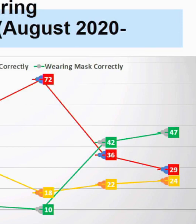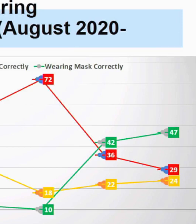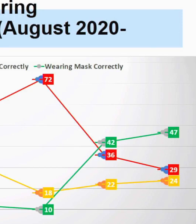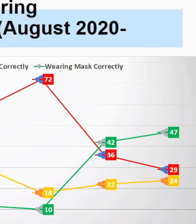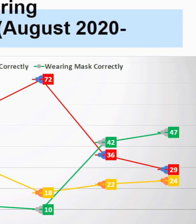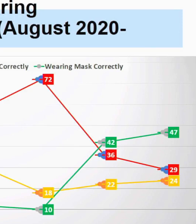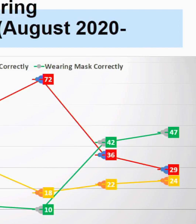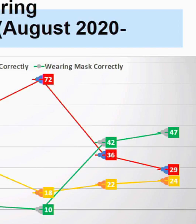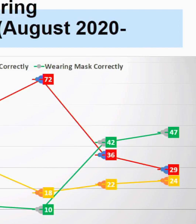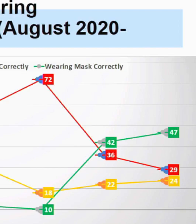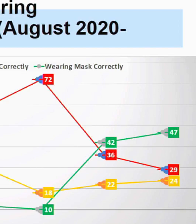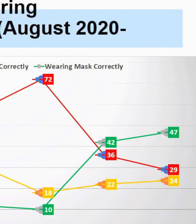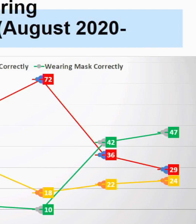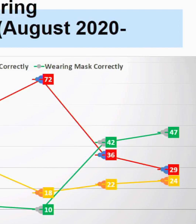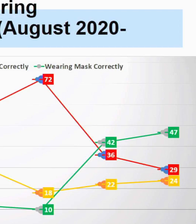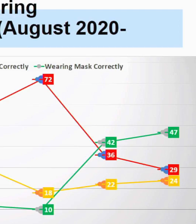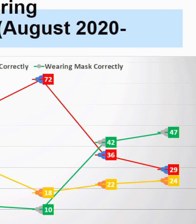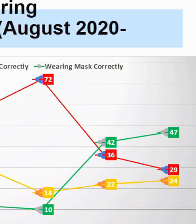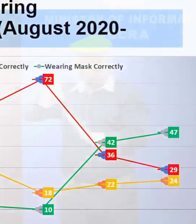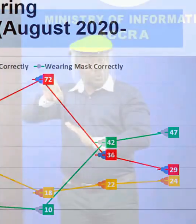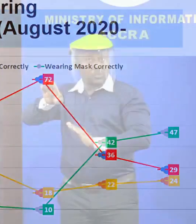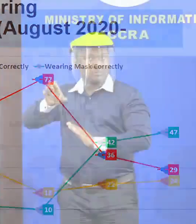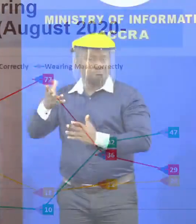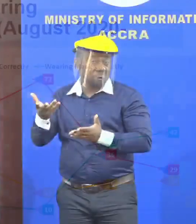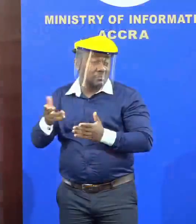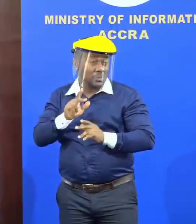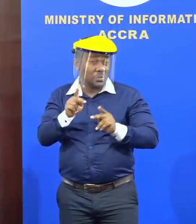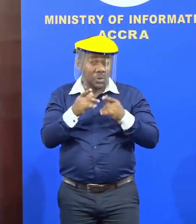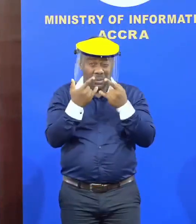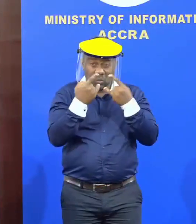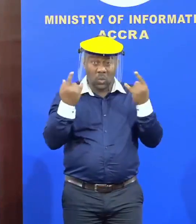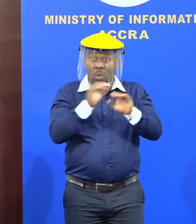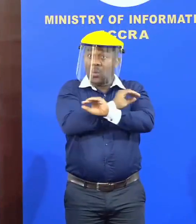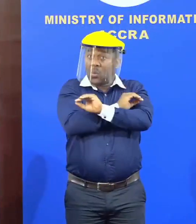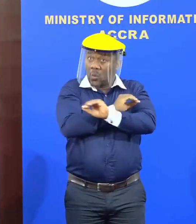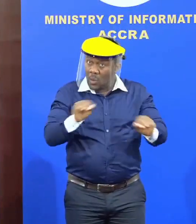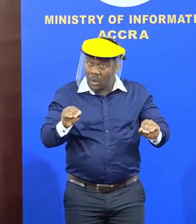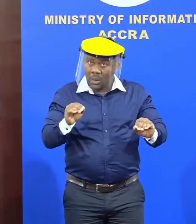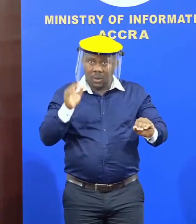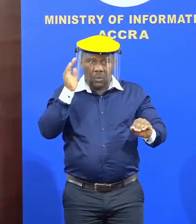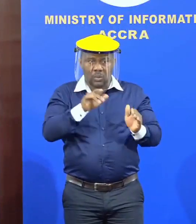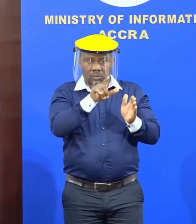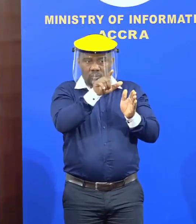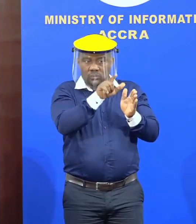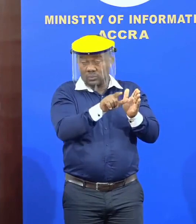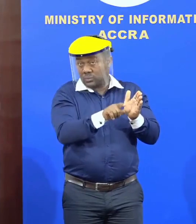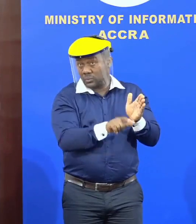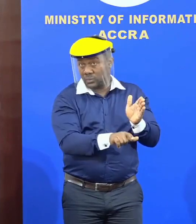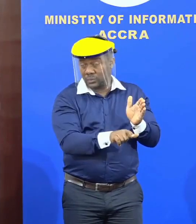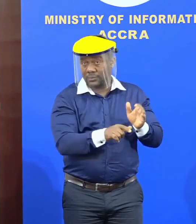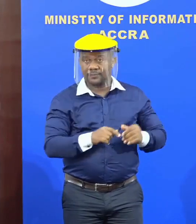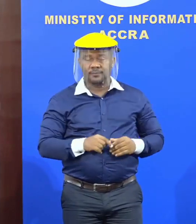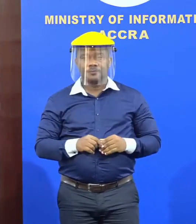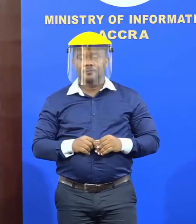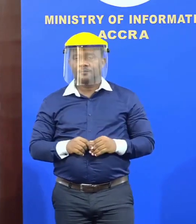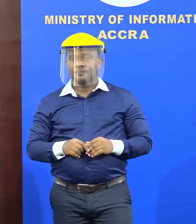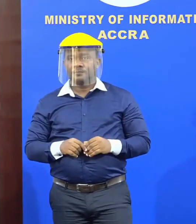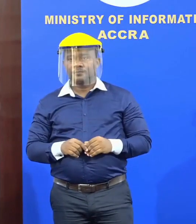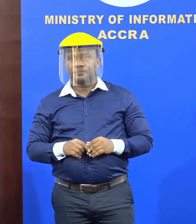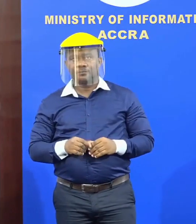will continue going up, and while those who are not wearing masks at all will also continue coming down, having dropped from 36%